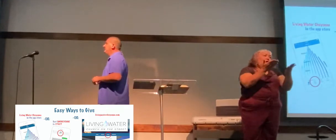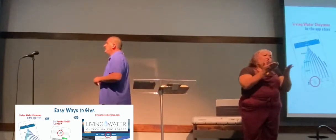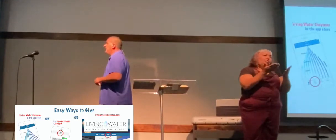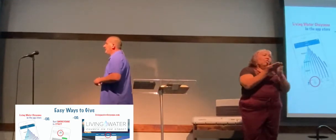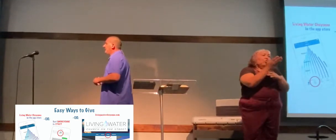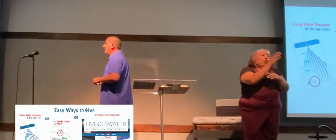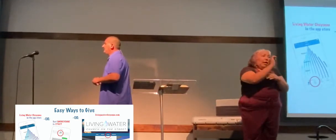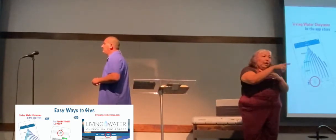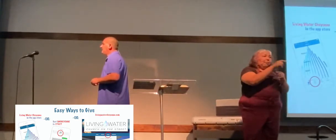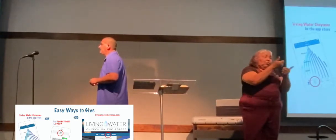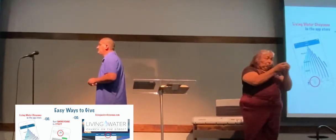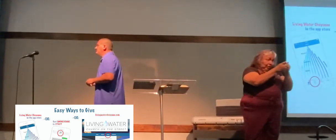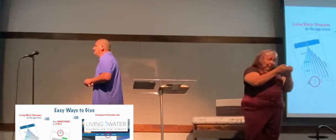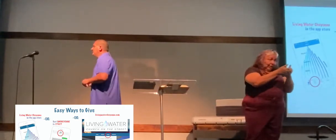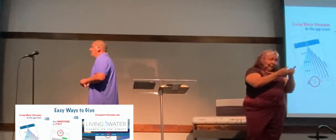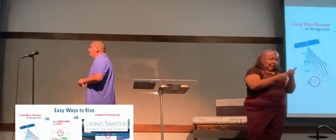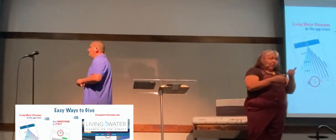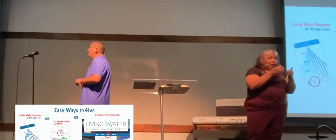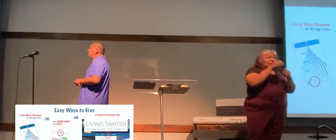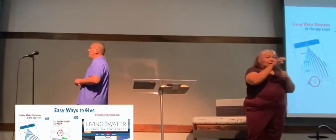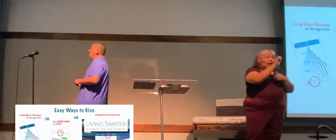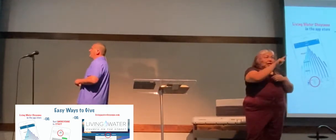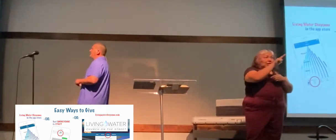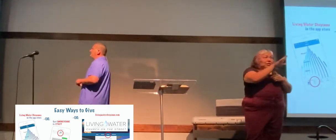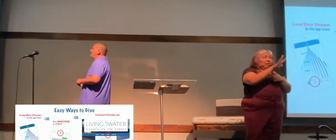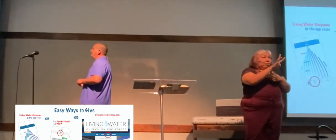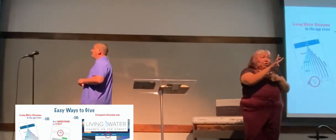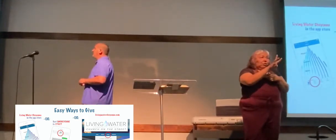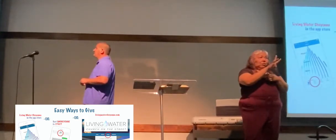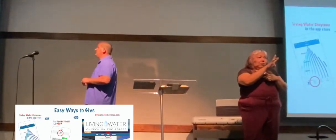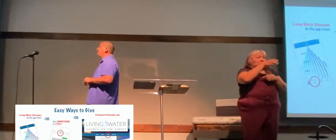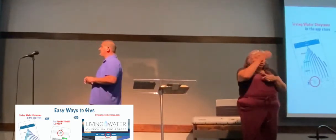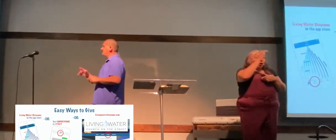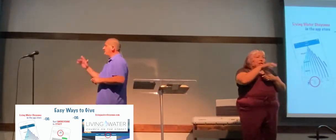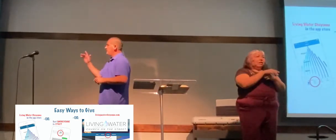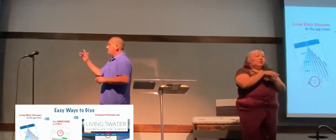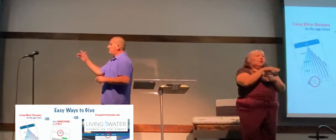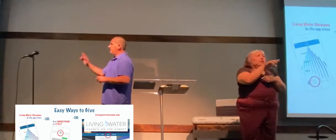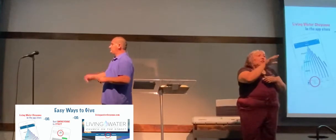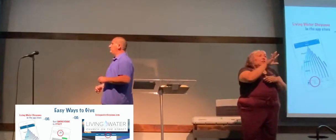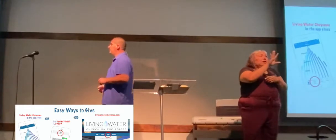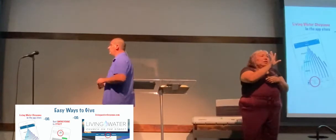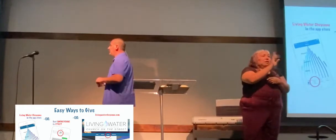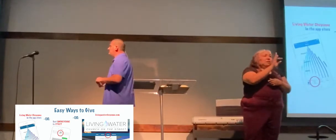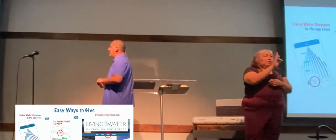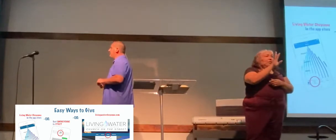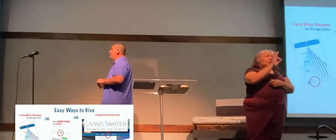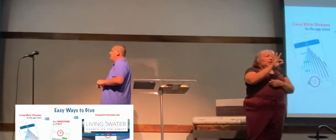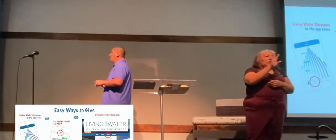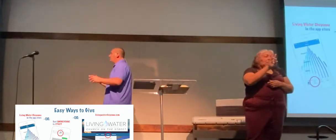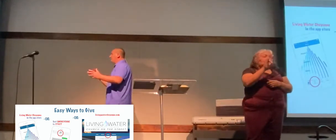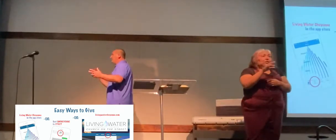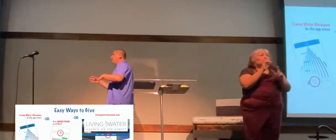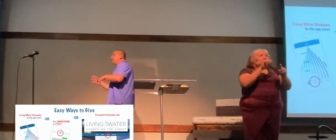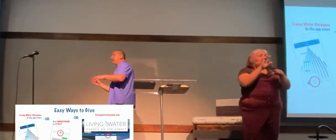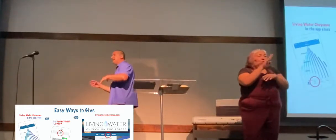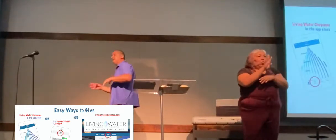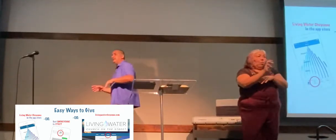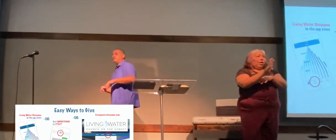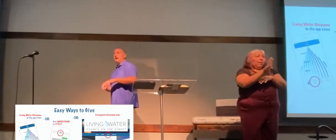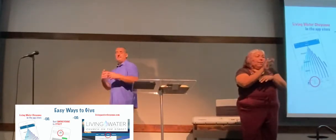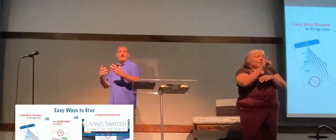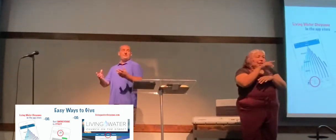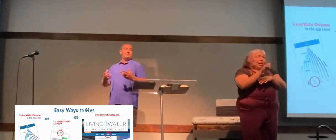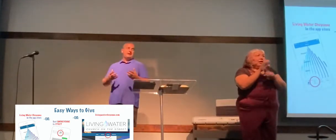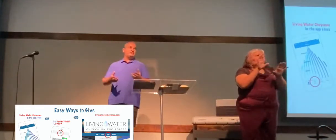texting to LW Cheyenne at 77977. You can also go to our website. You can give online that